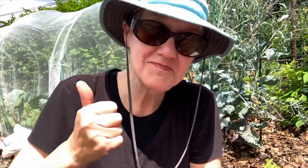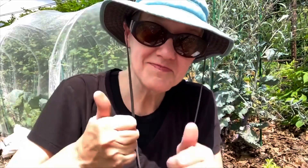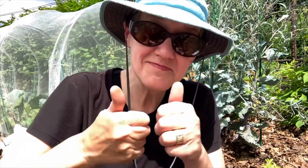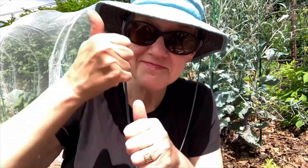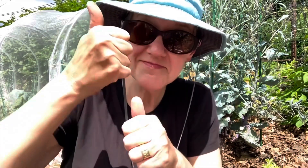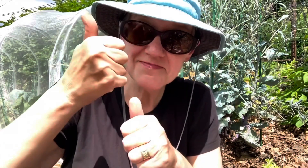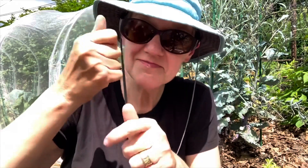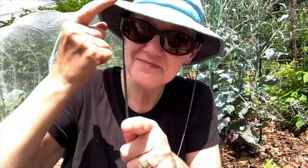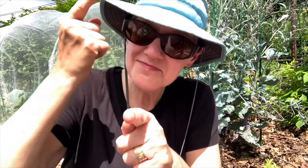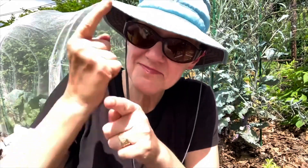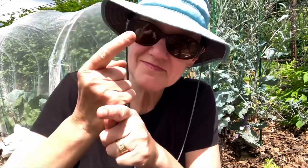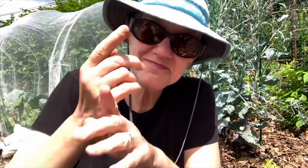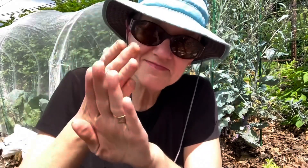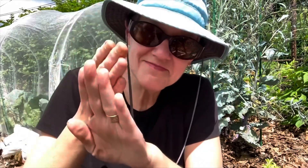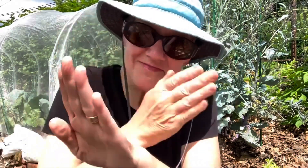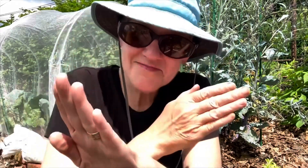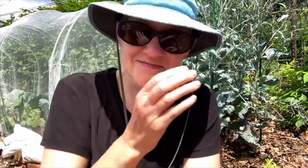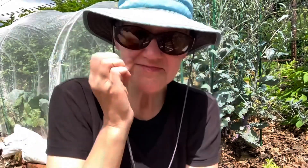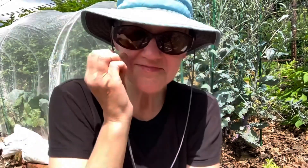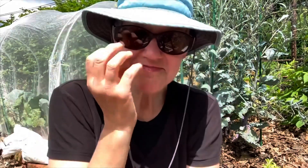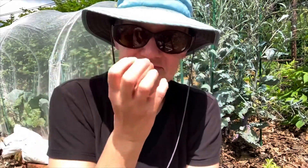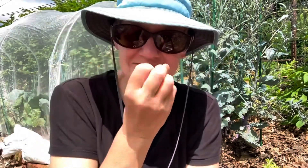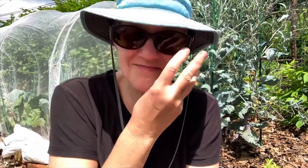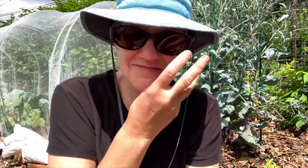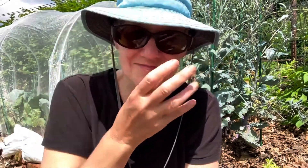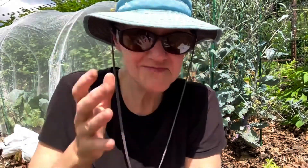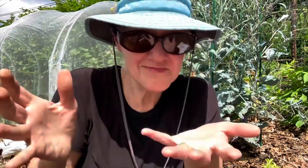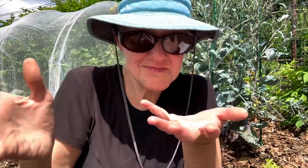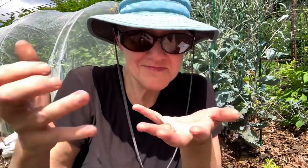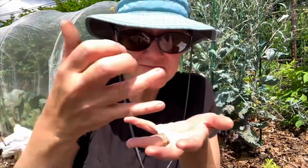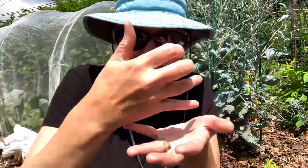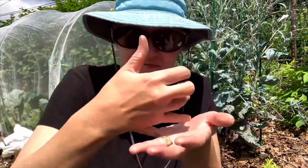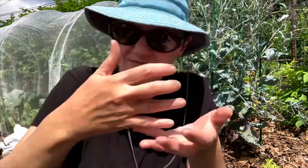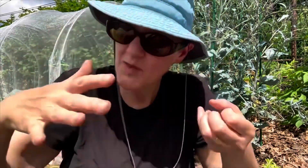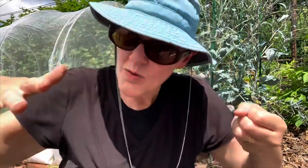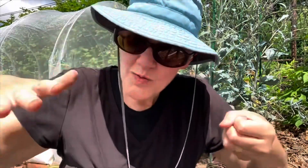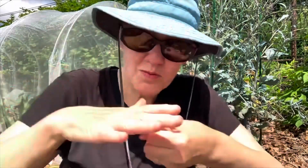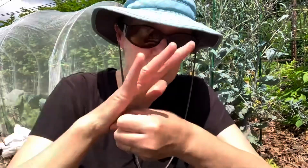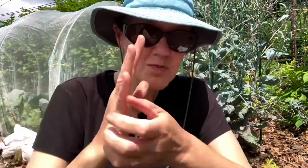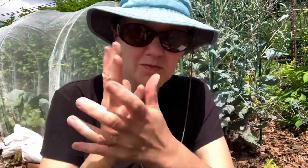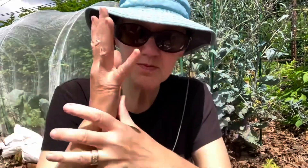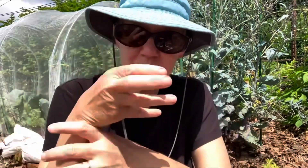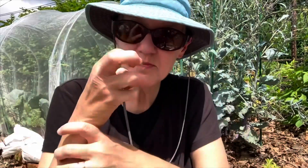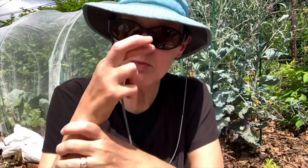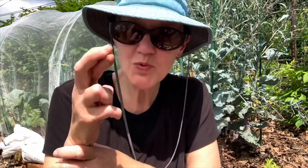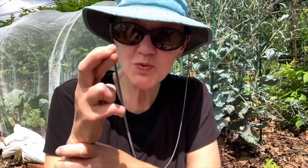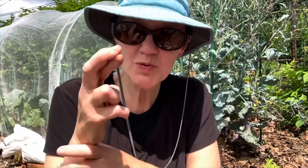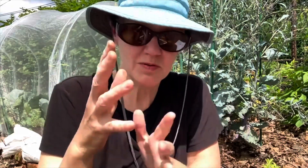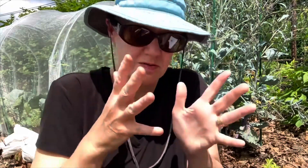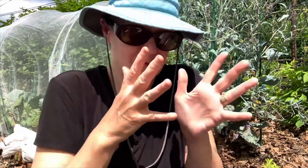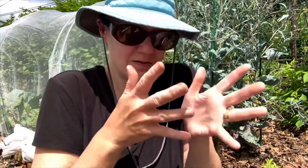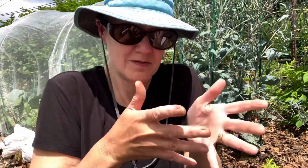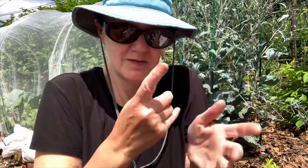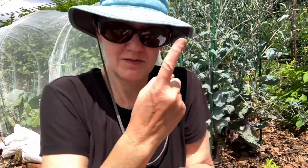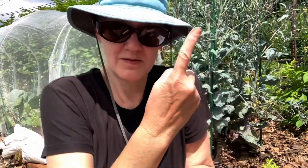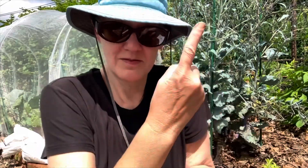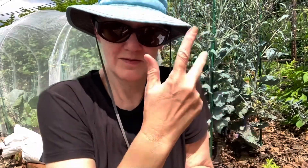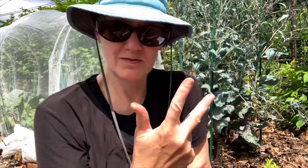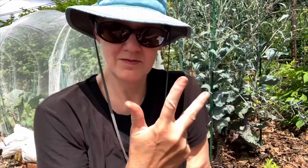Now the leaves are the sweetest right before they flower, and you can harvest the whole plant or leave a third of